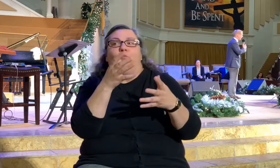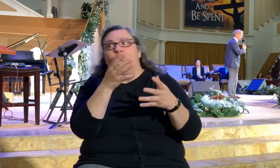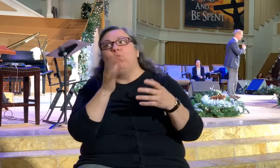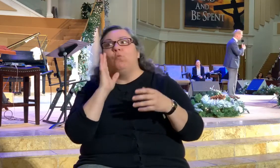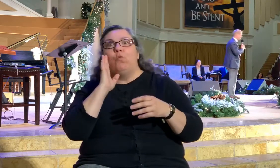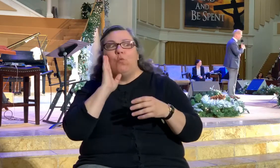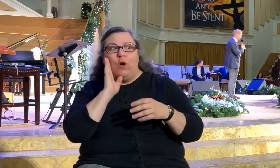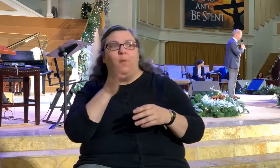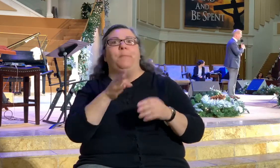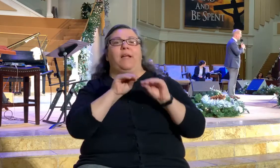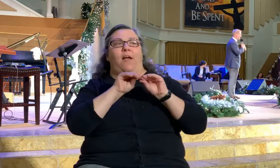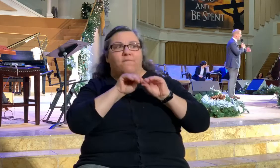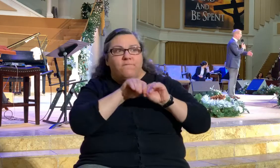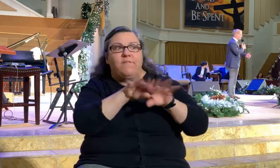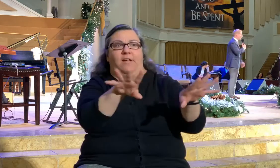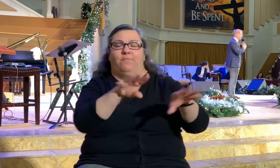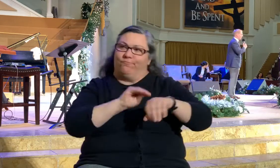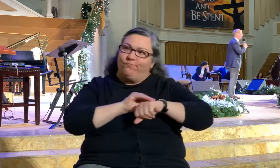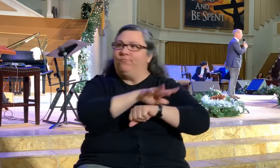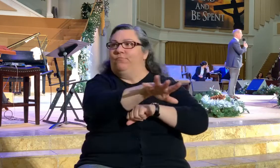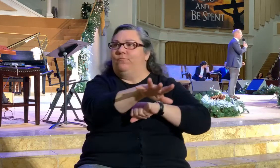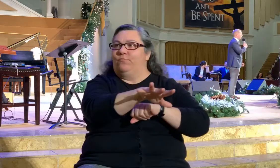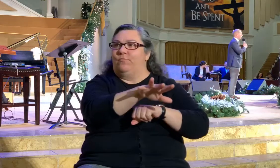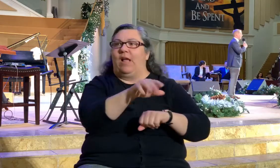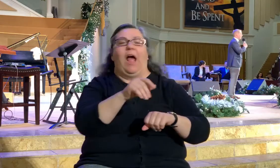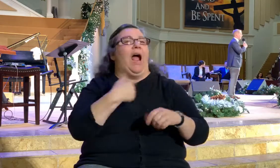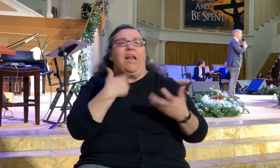a disconnect between me and the people there.